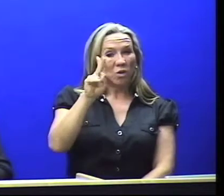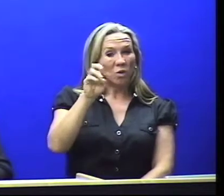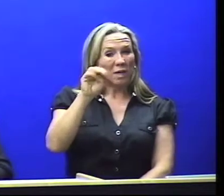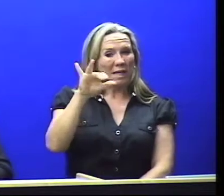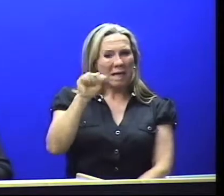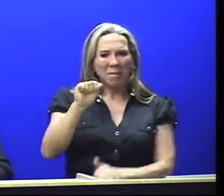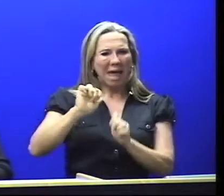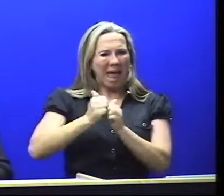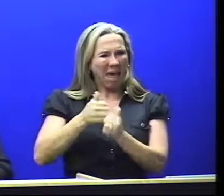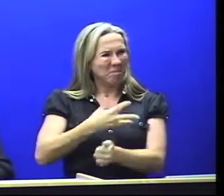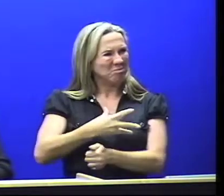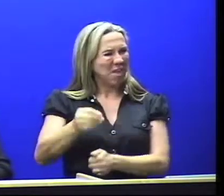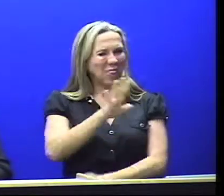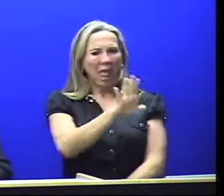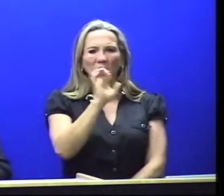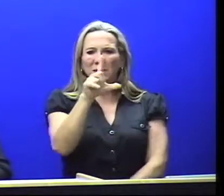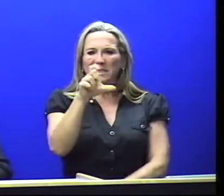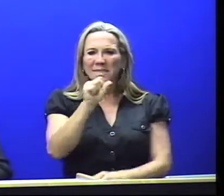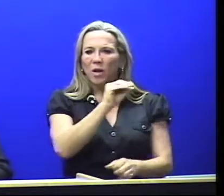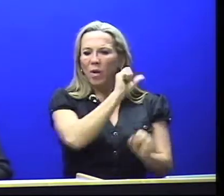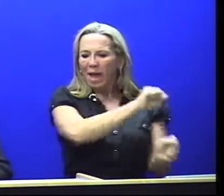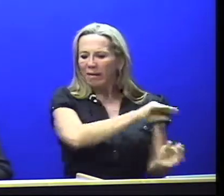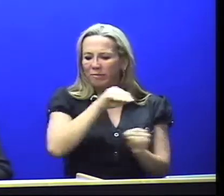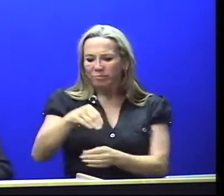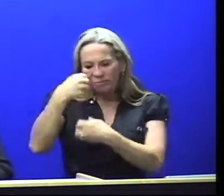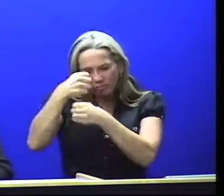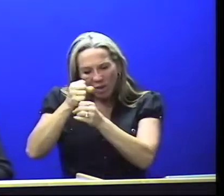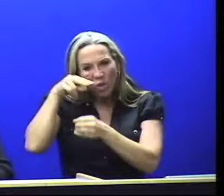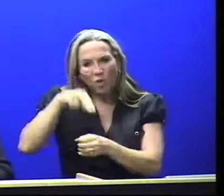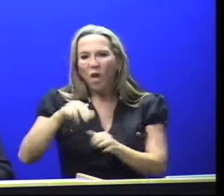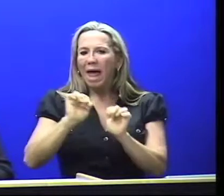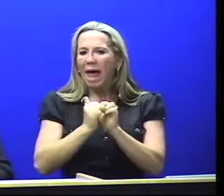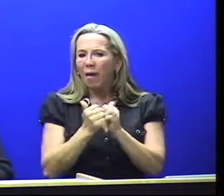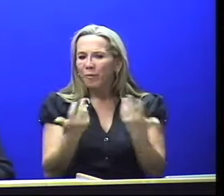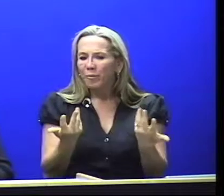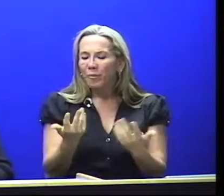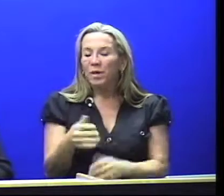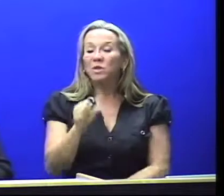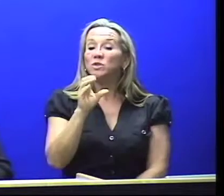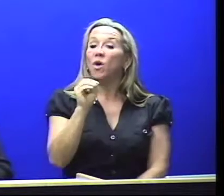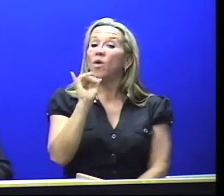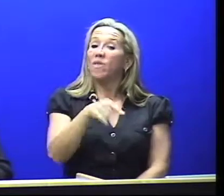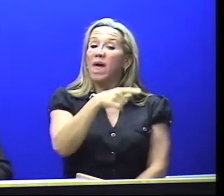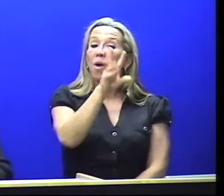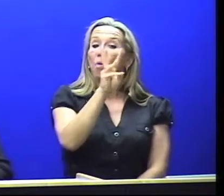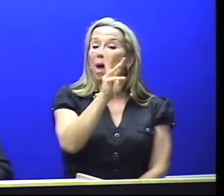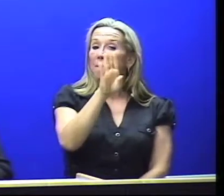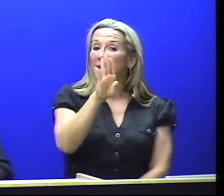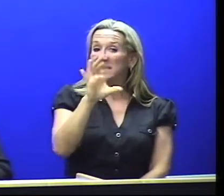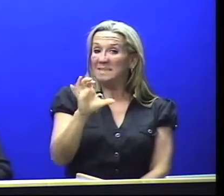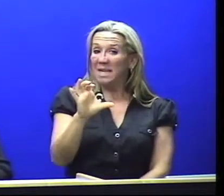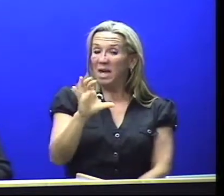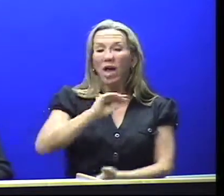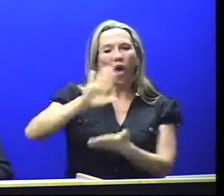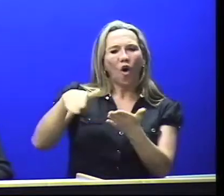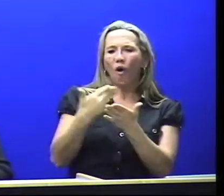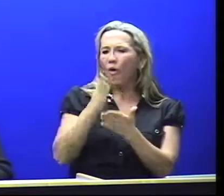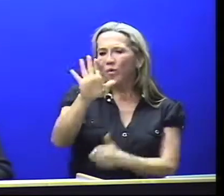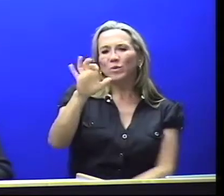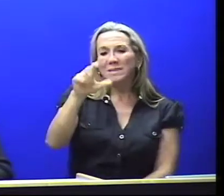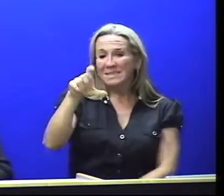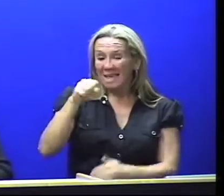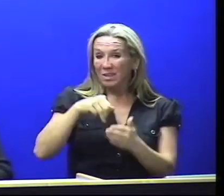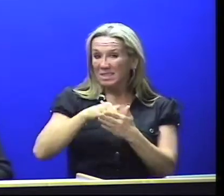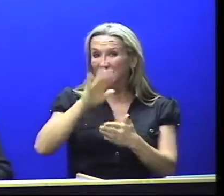those cells? Well, your white blood cells and all the cells in your blood